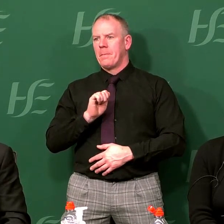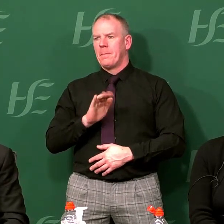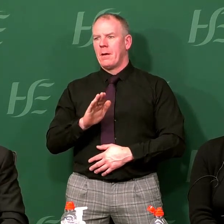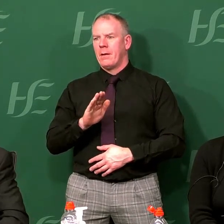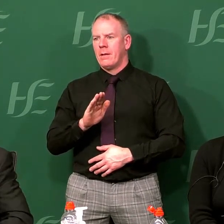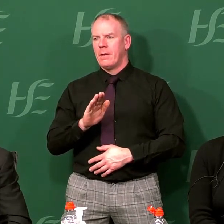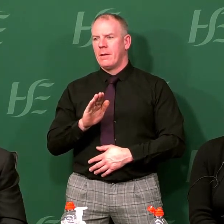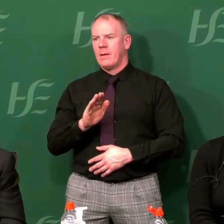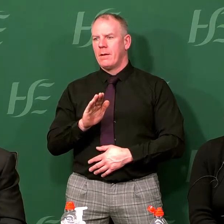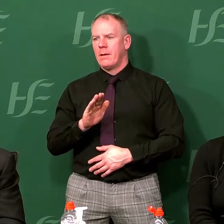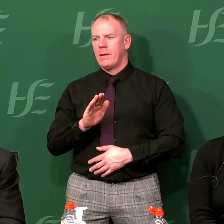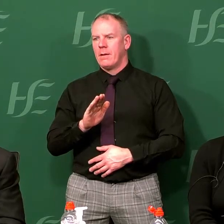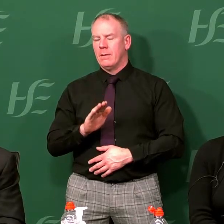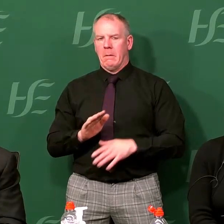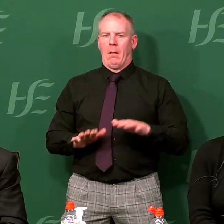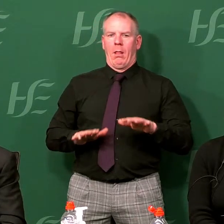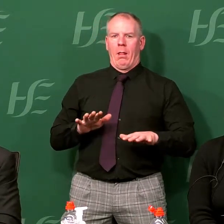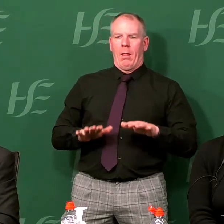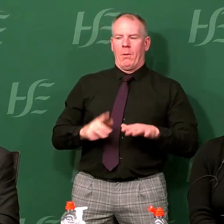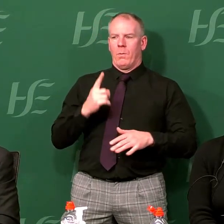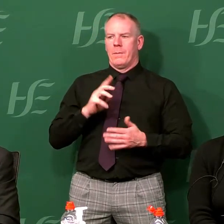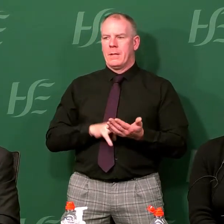Hi, just a second there